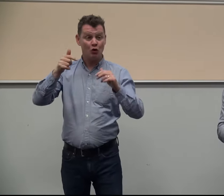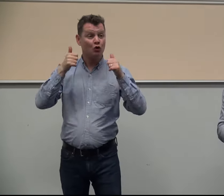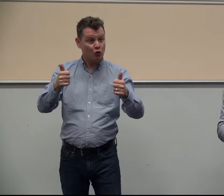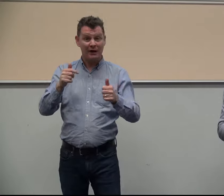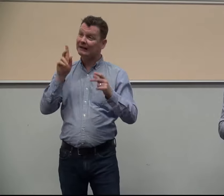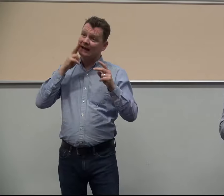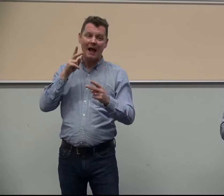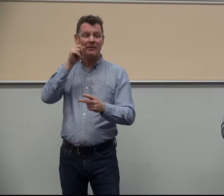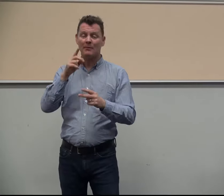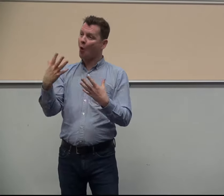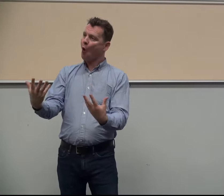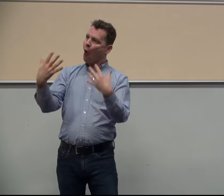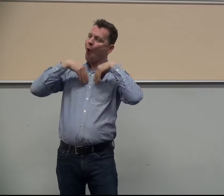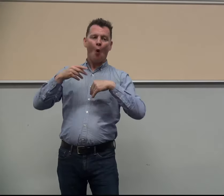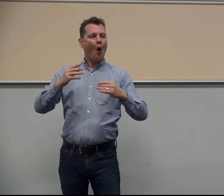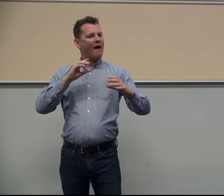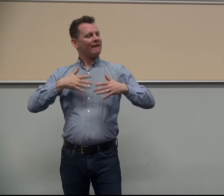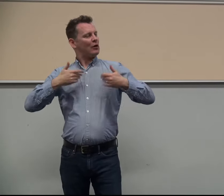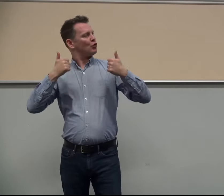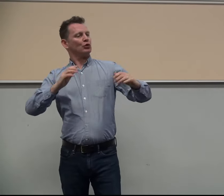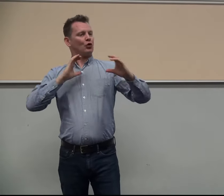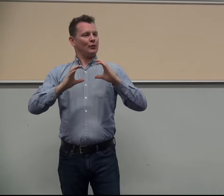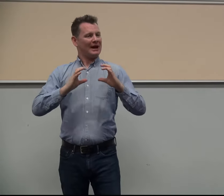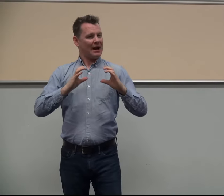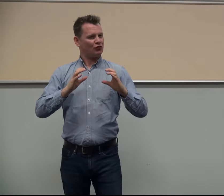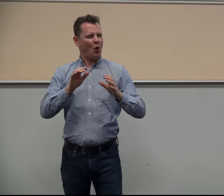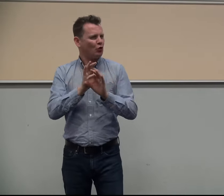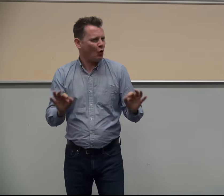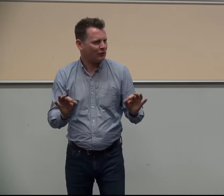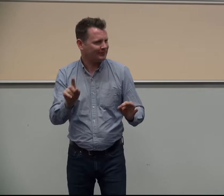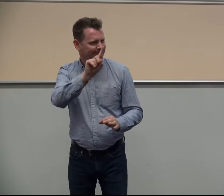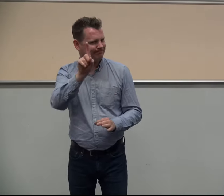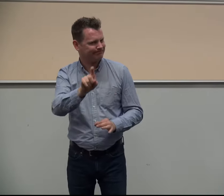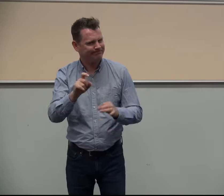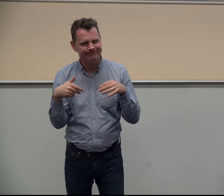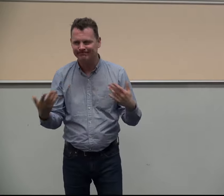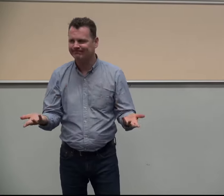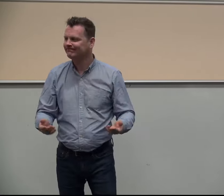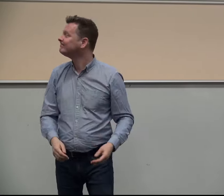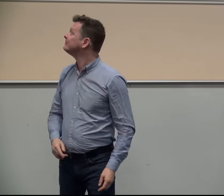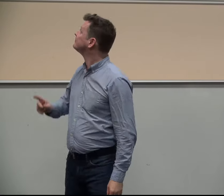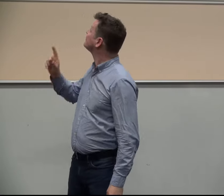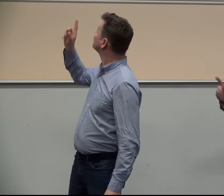deaf people. So sign language interpreted performances look like this.